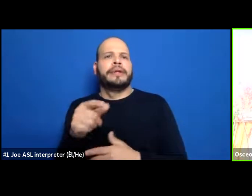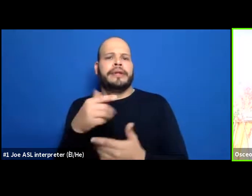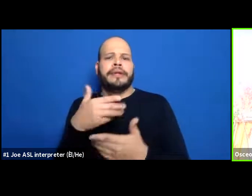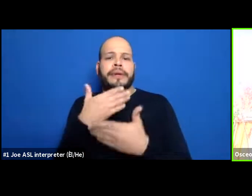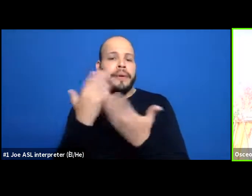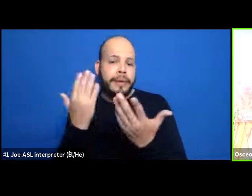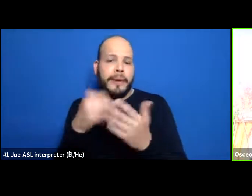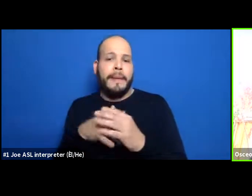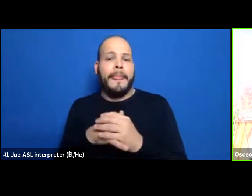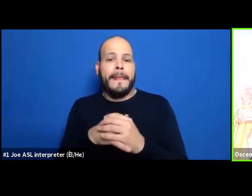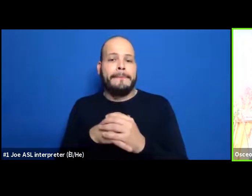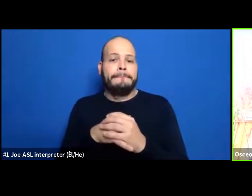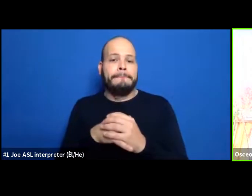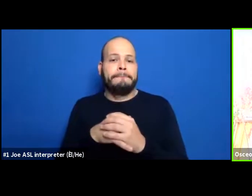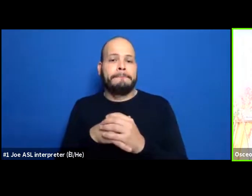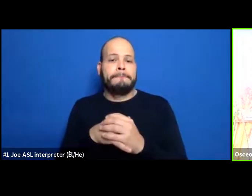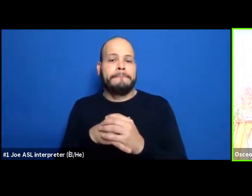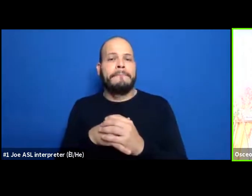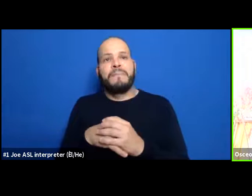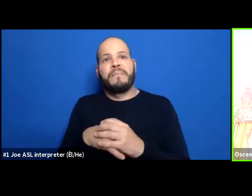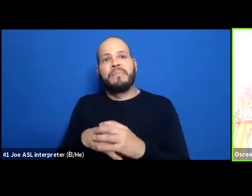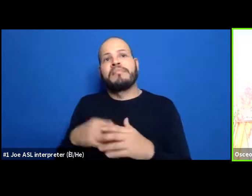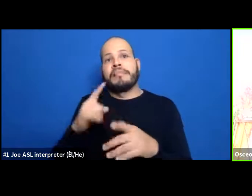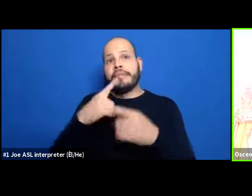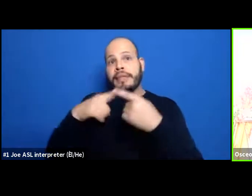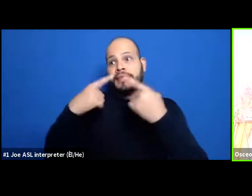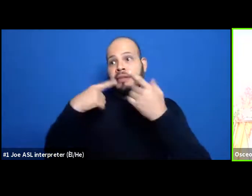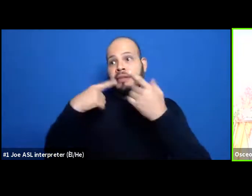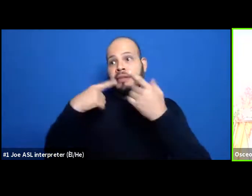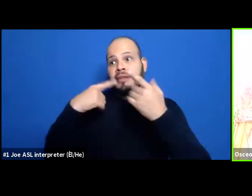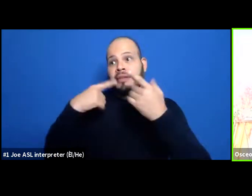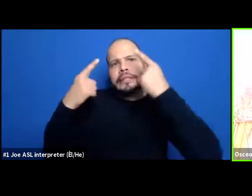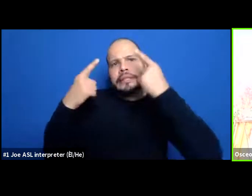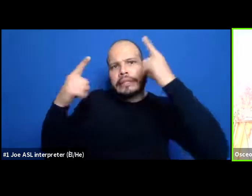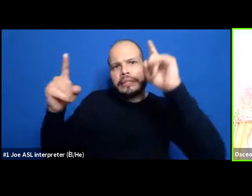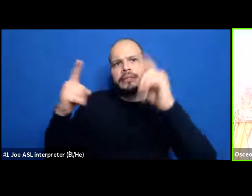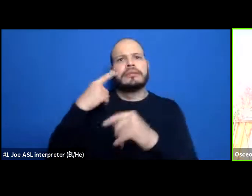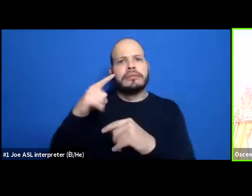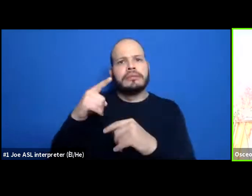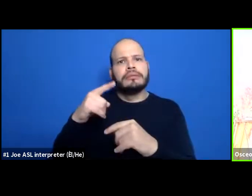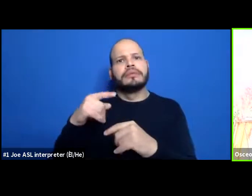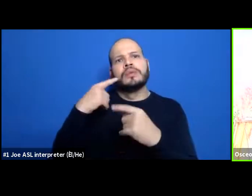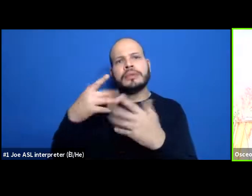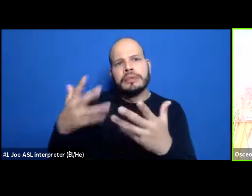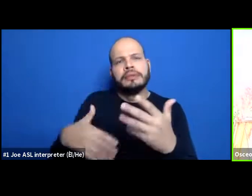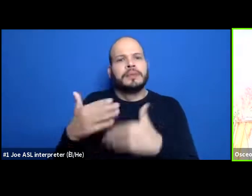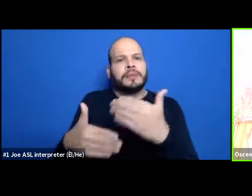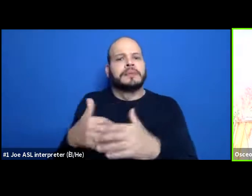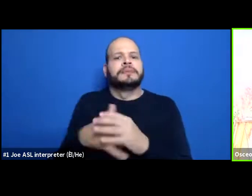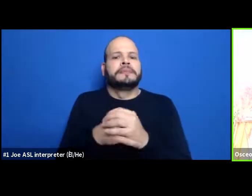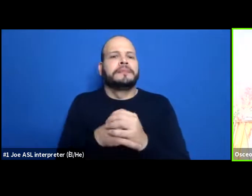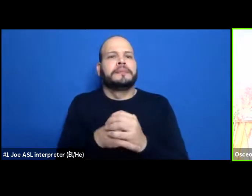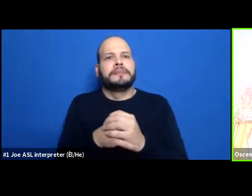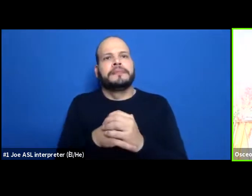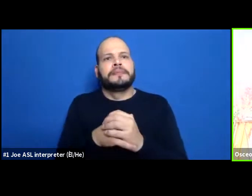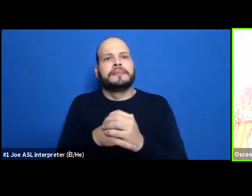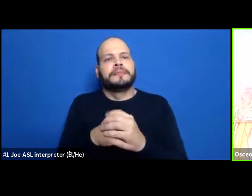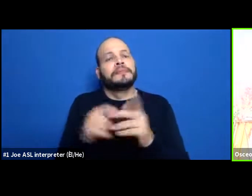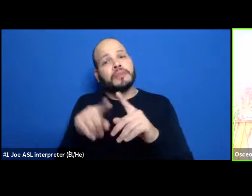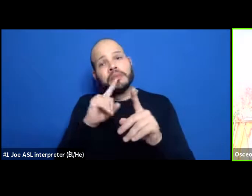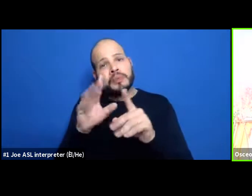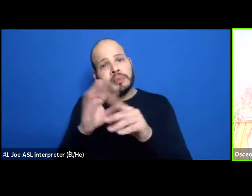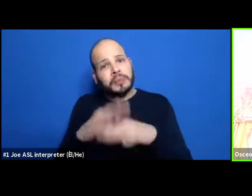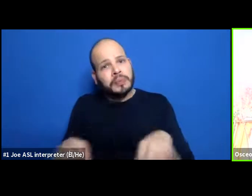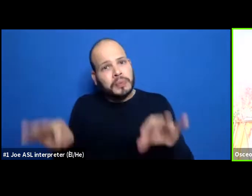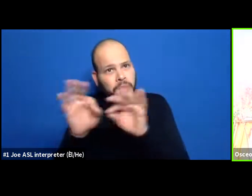And so what's really important to me to keep in mind is, yes, we can center carceral logics and we can center the oppressive conditions